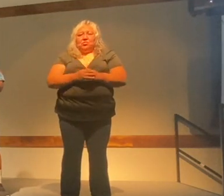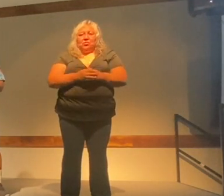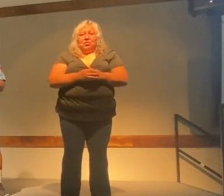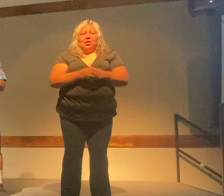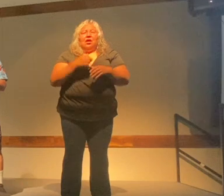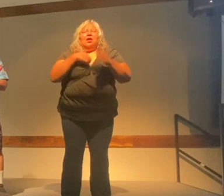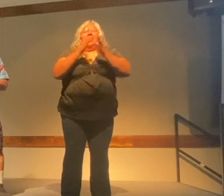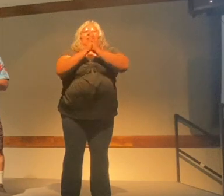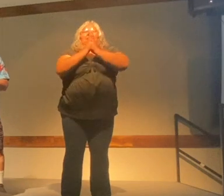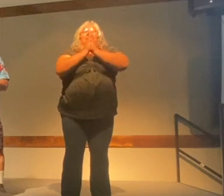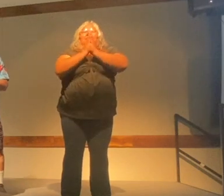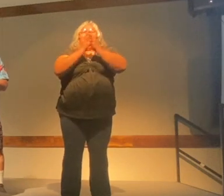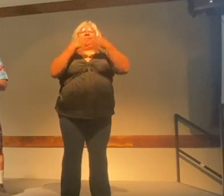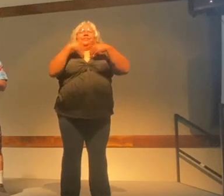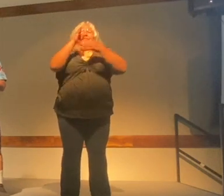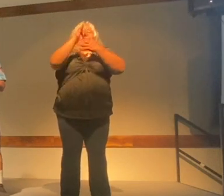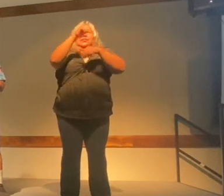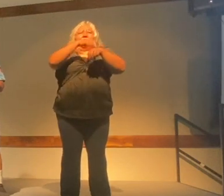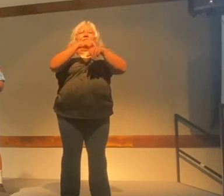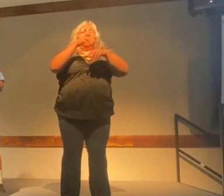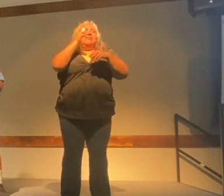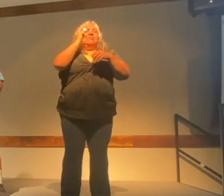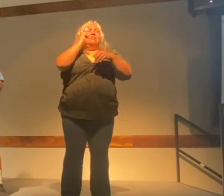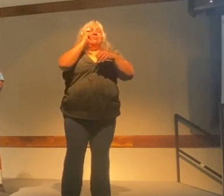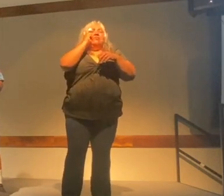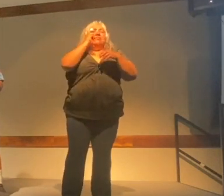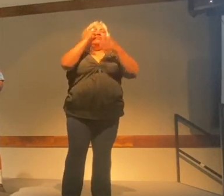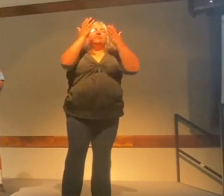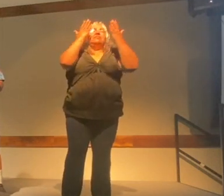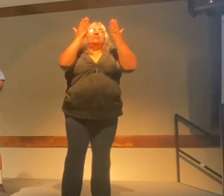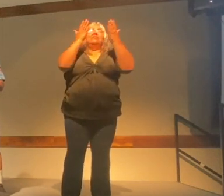So I pray that we take that time just to listen to you,